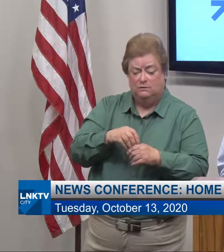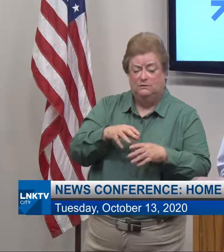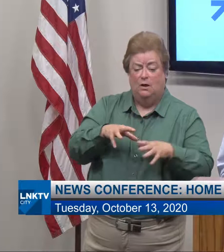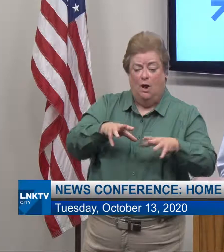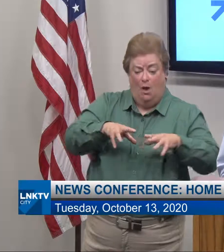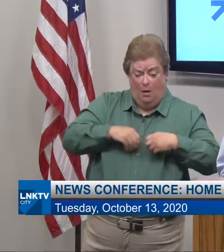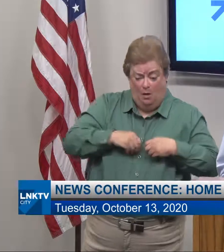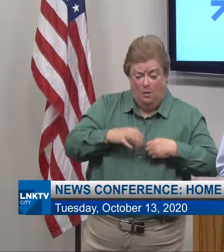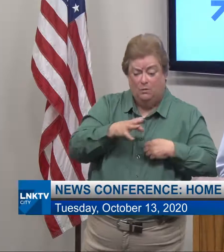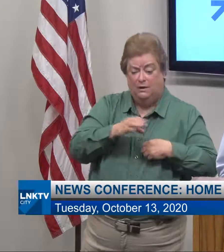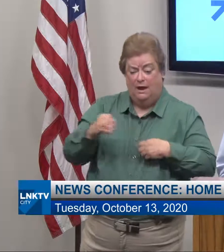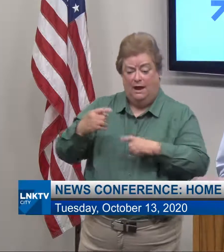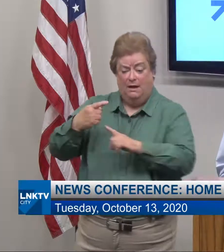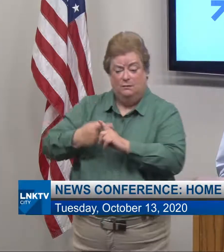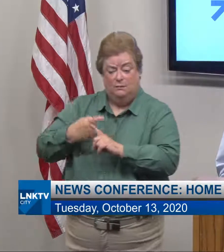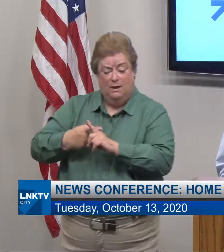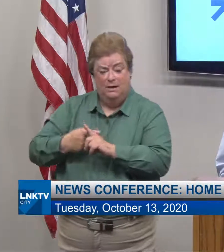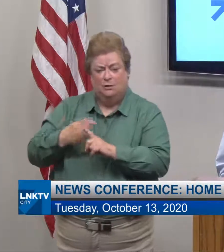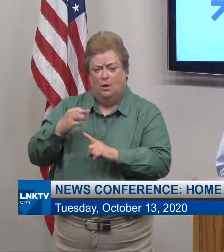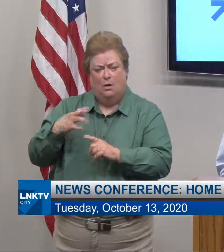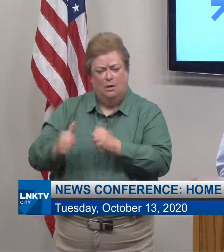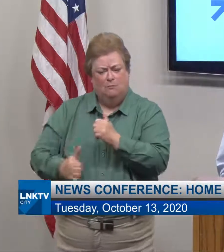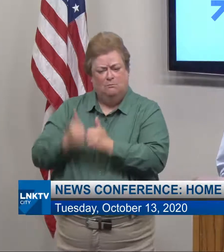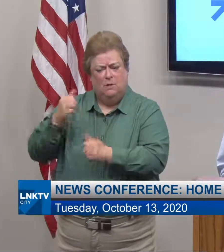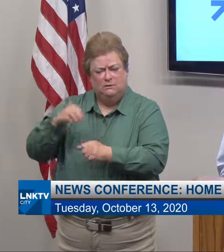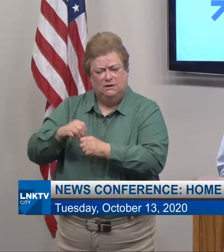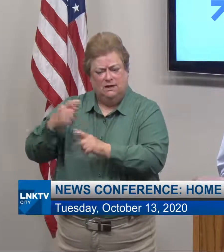it predominantly in rental property?